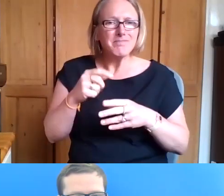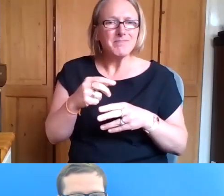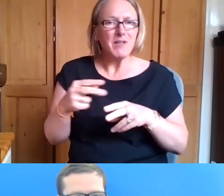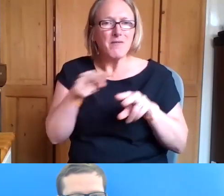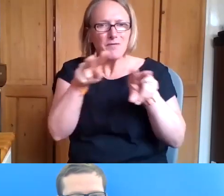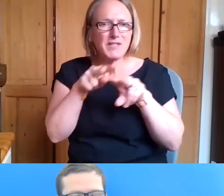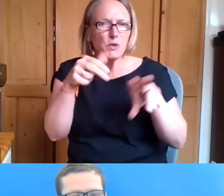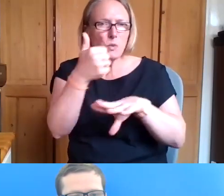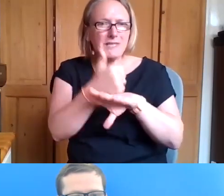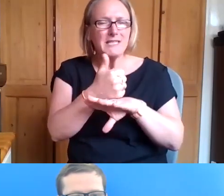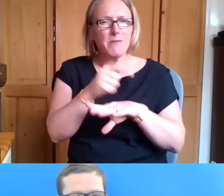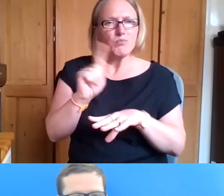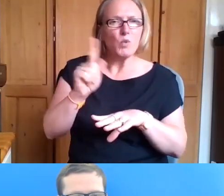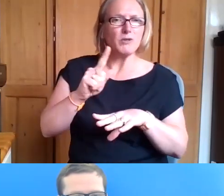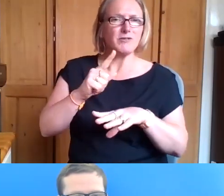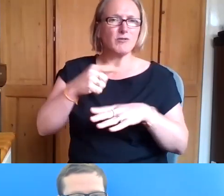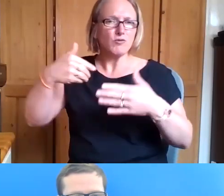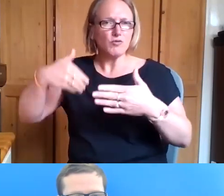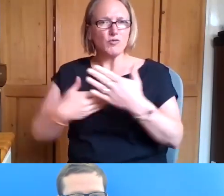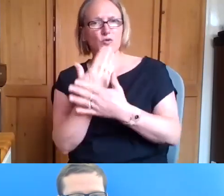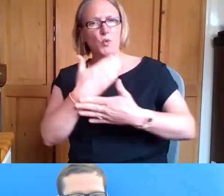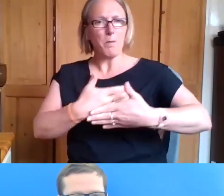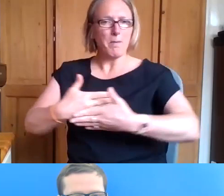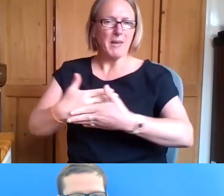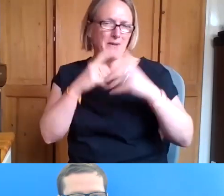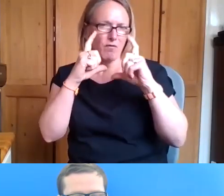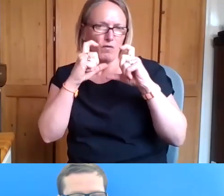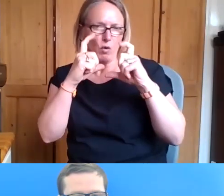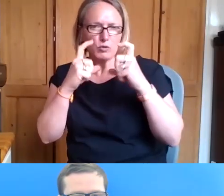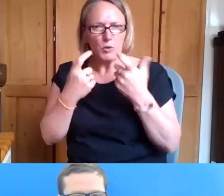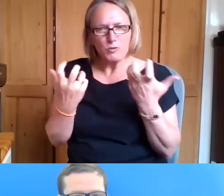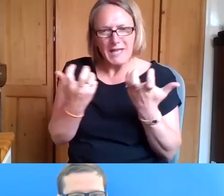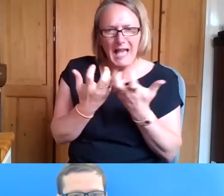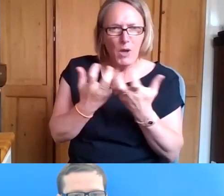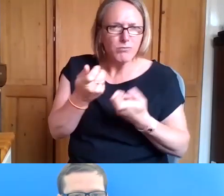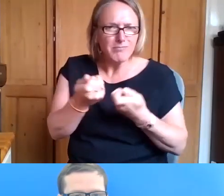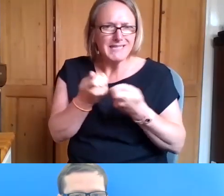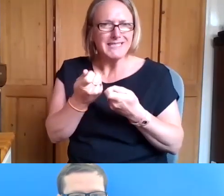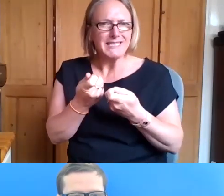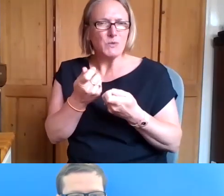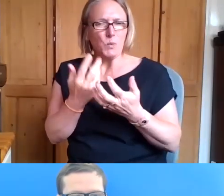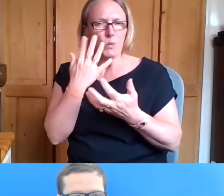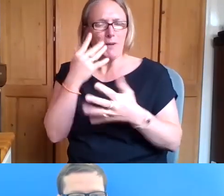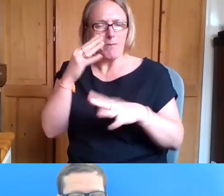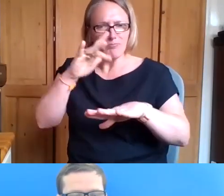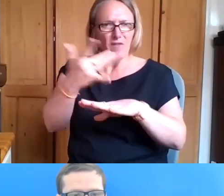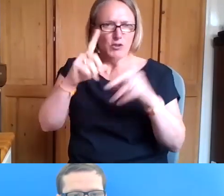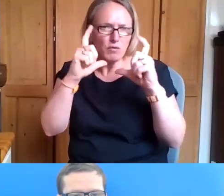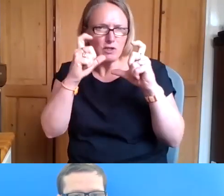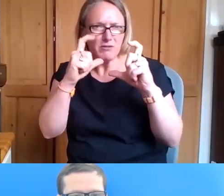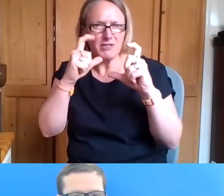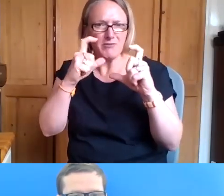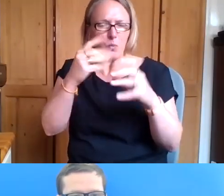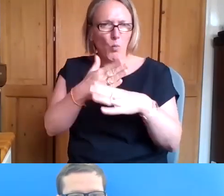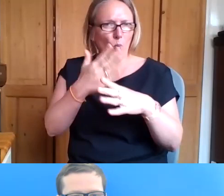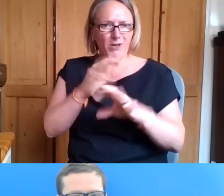all of us how to take newborn photos whilst all the professionals are on lockdown and they can't come and